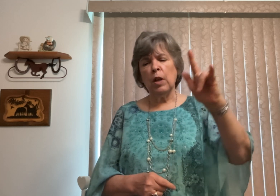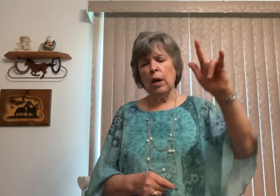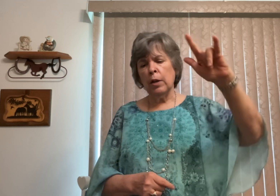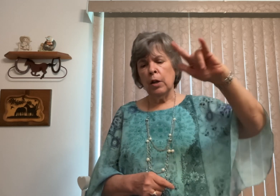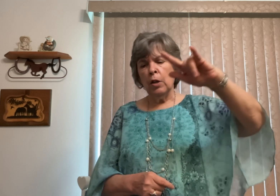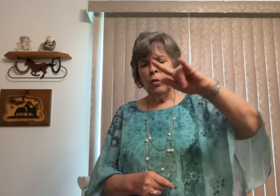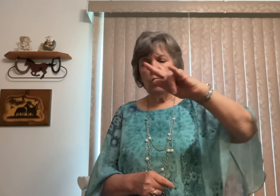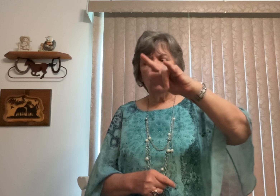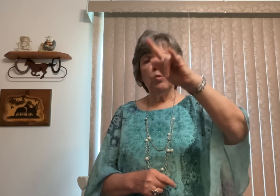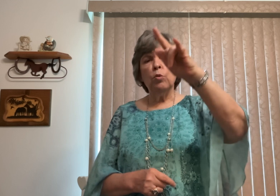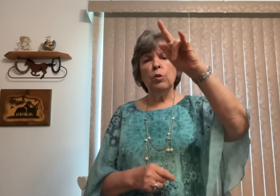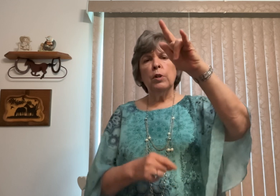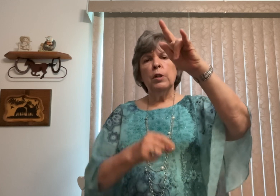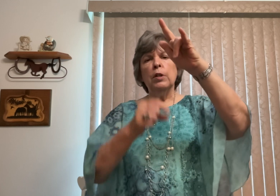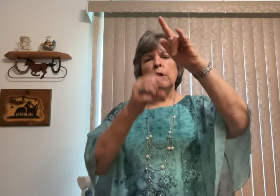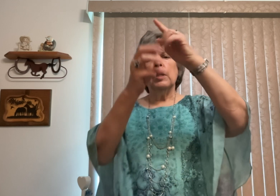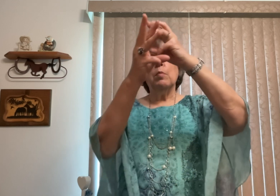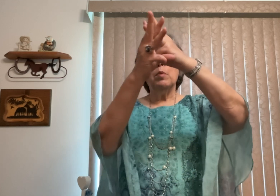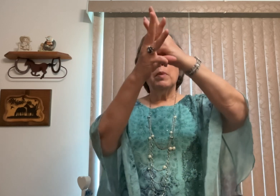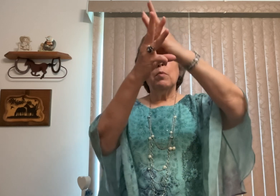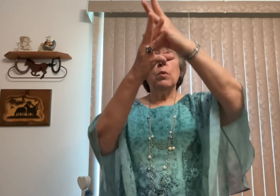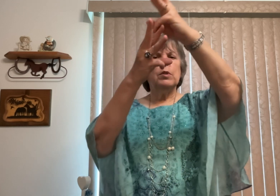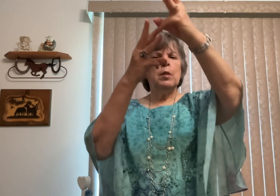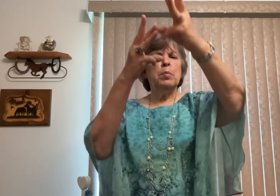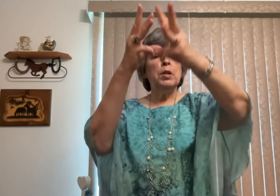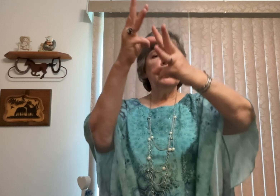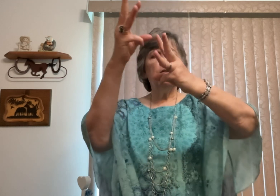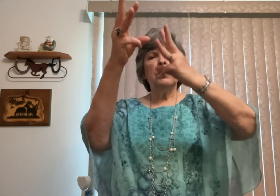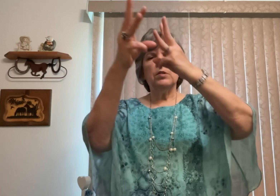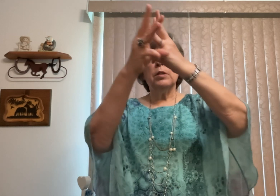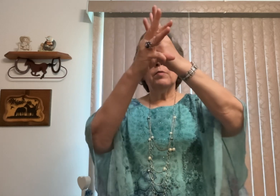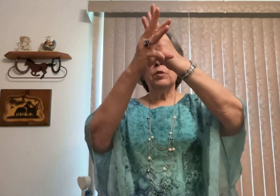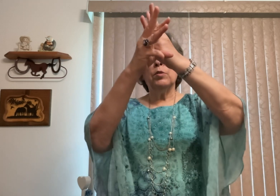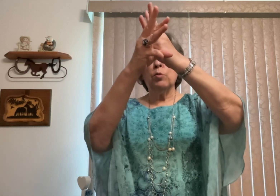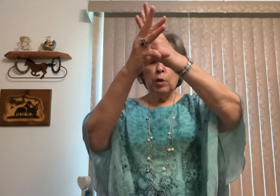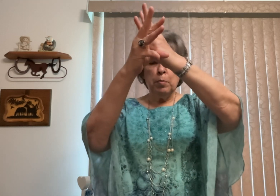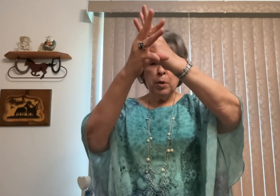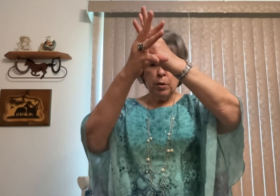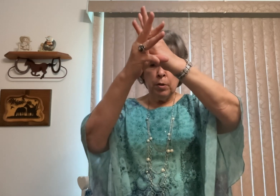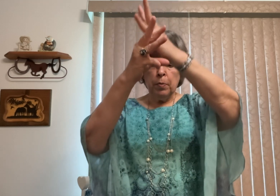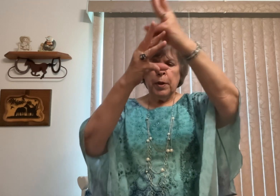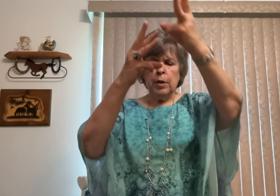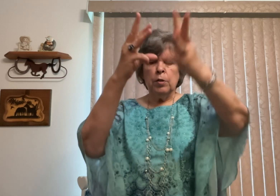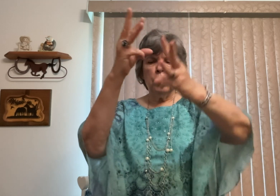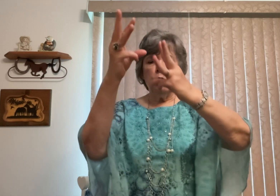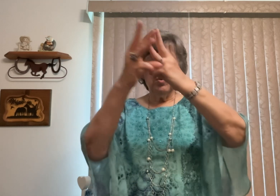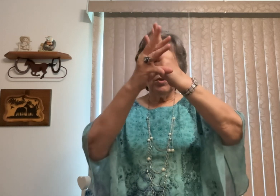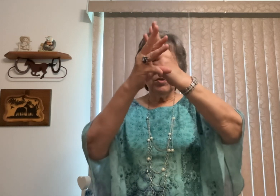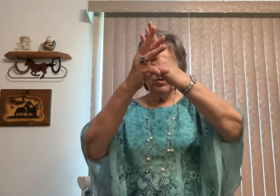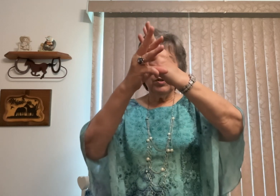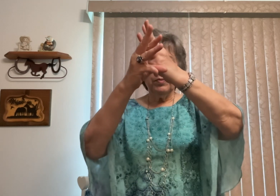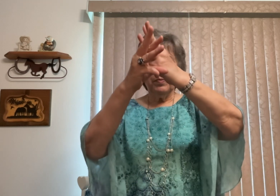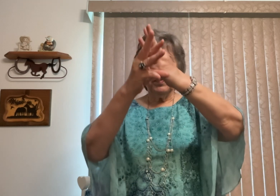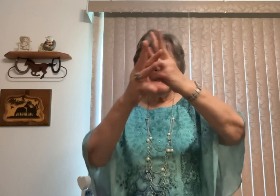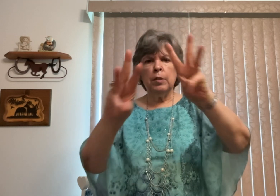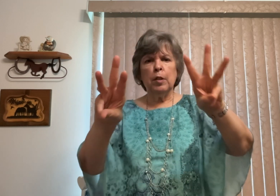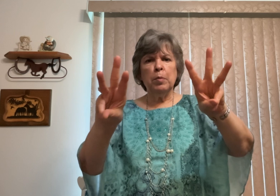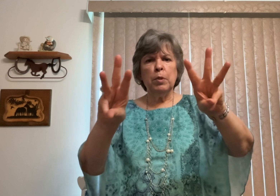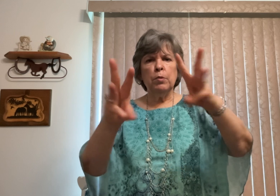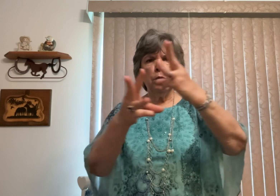fly. Soar. And I'll put my worlds up here since I've just soared up there. To worlds. That's W's